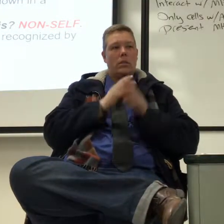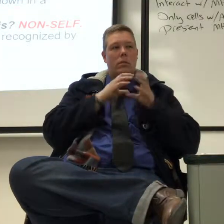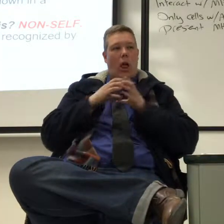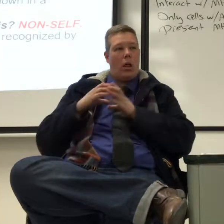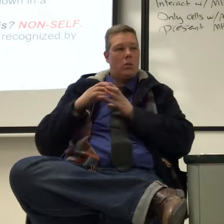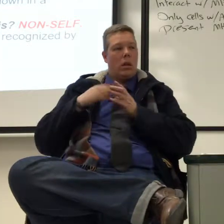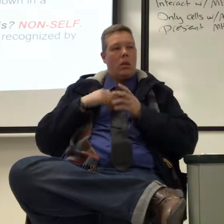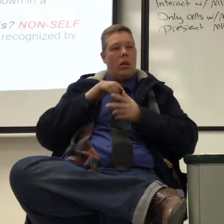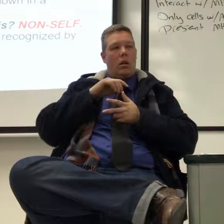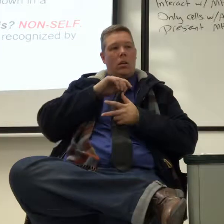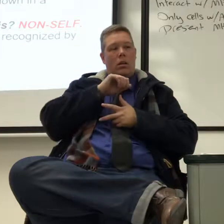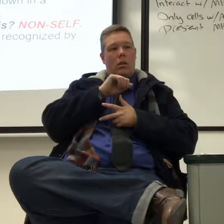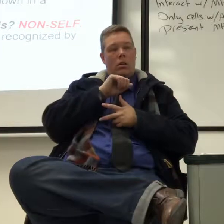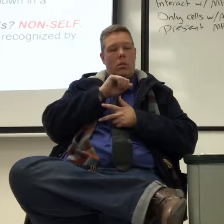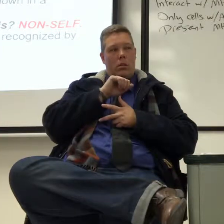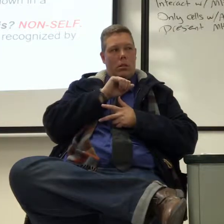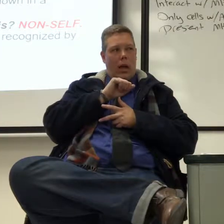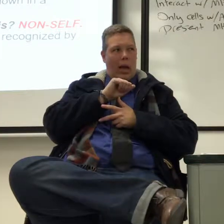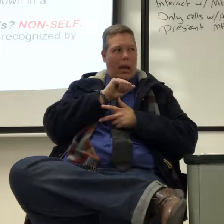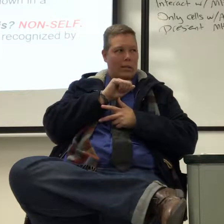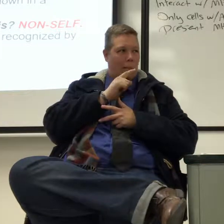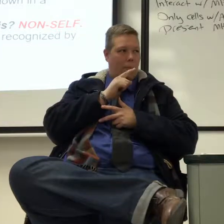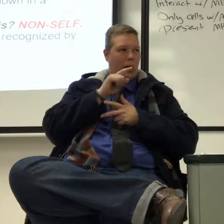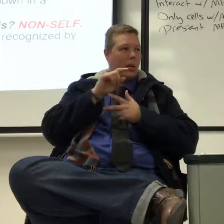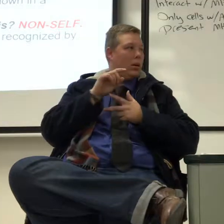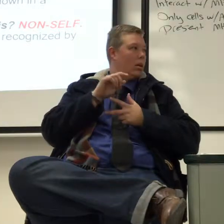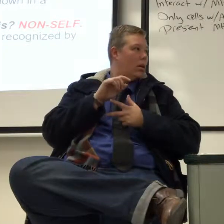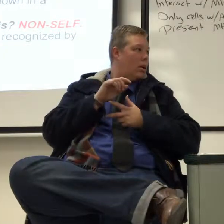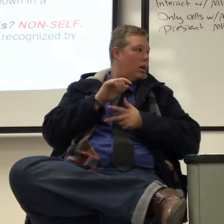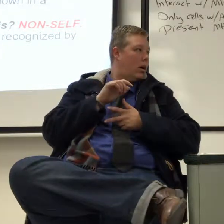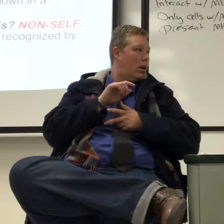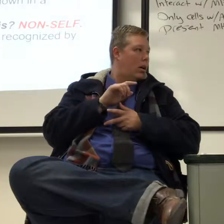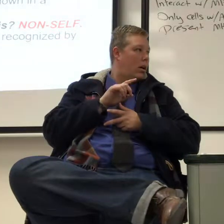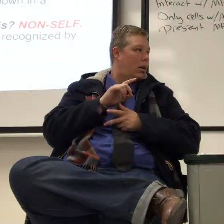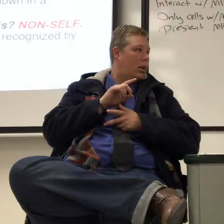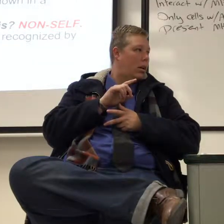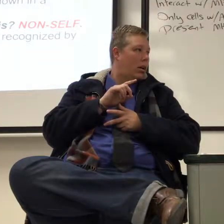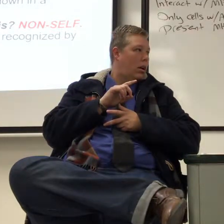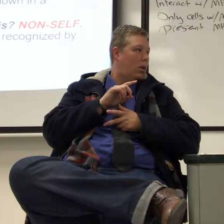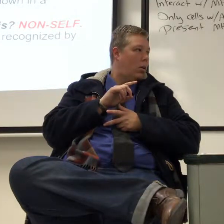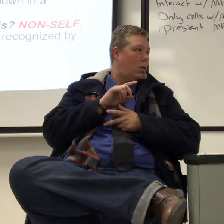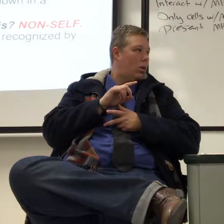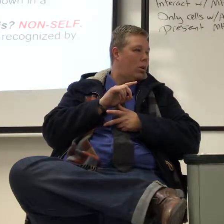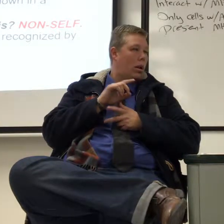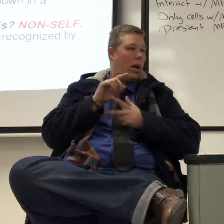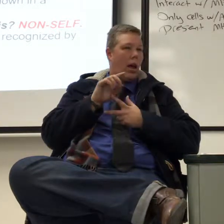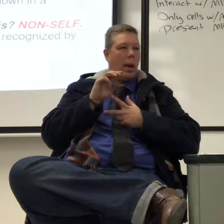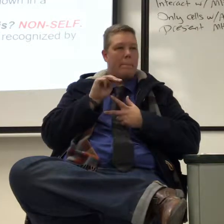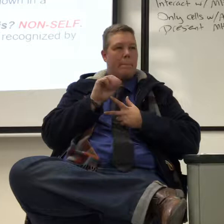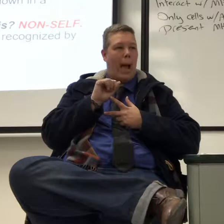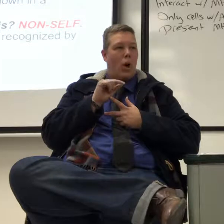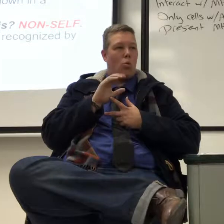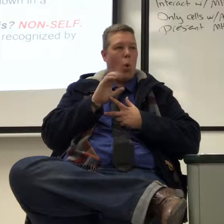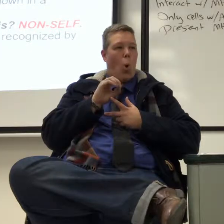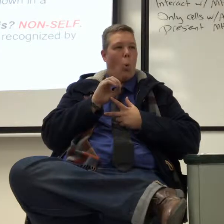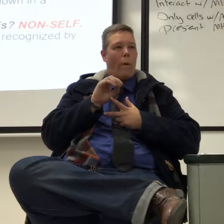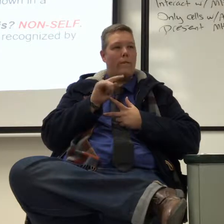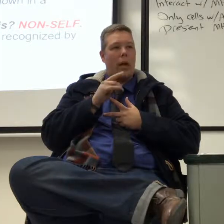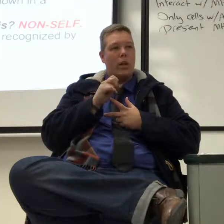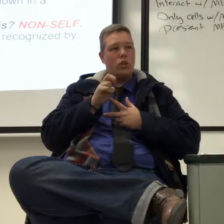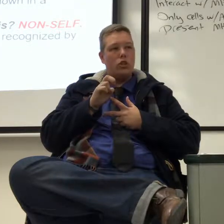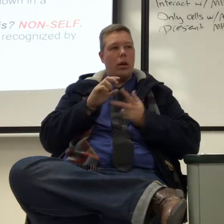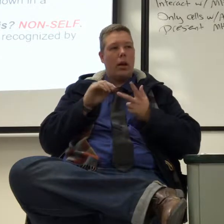and B cells. So what do they display? They're displaying, by design, an exogenous antigen, something they've